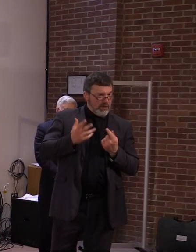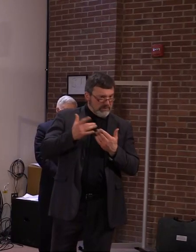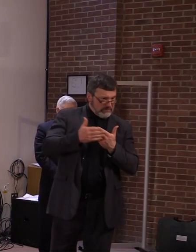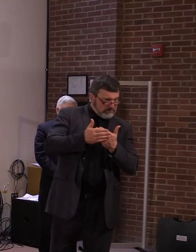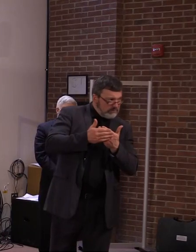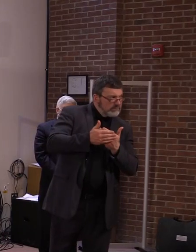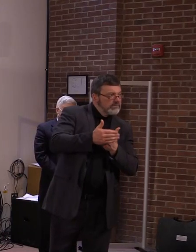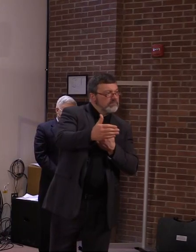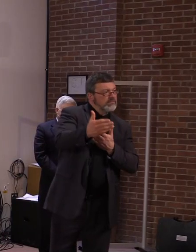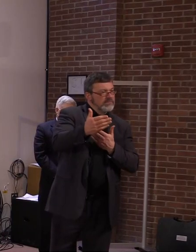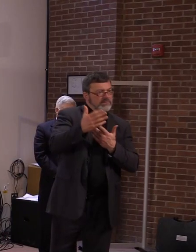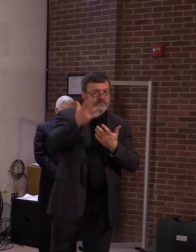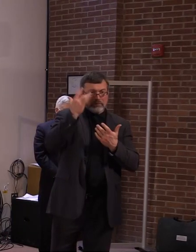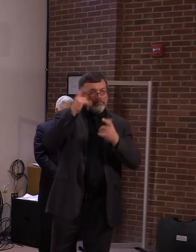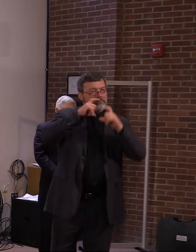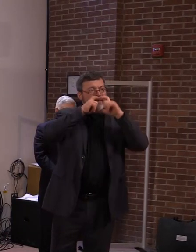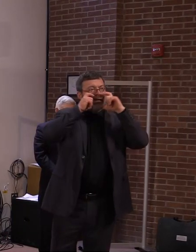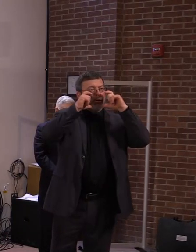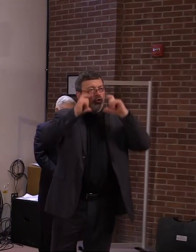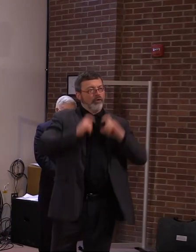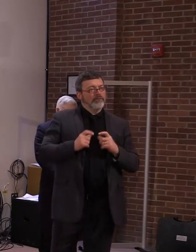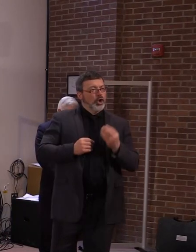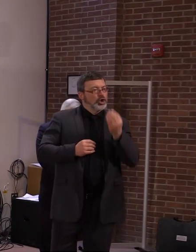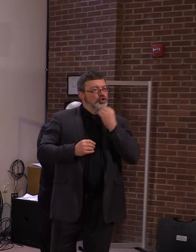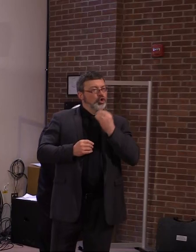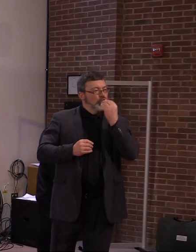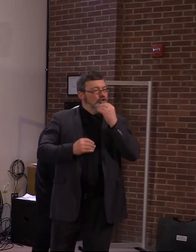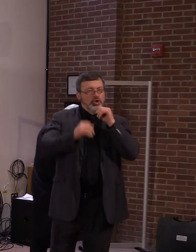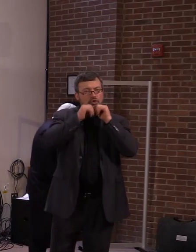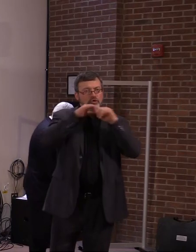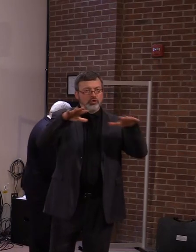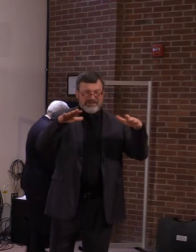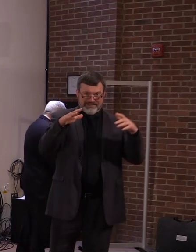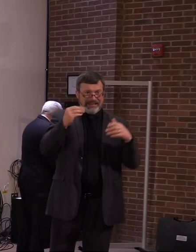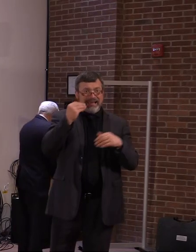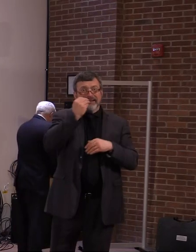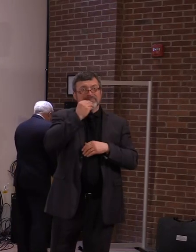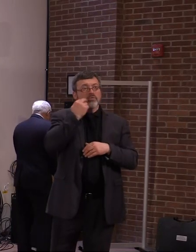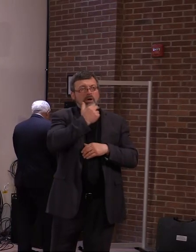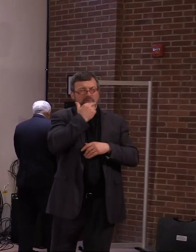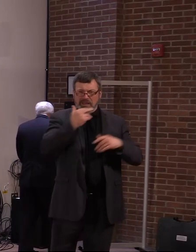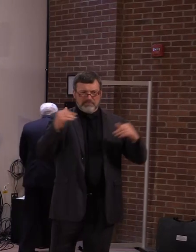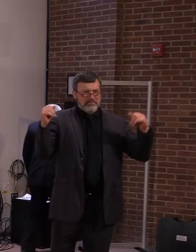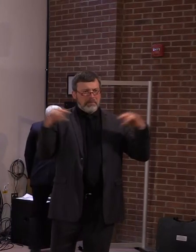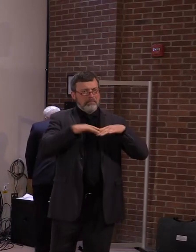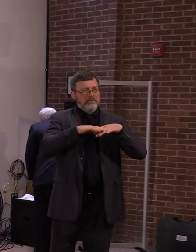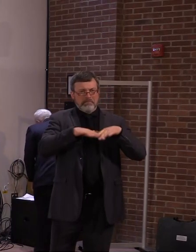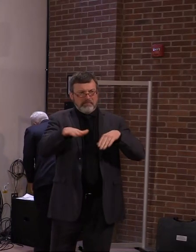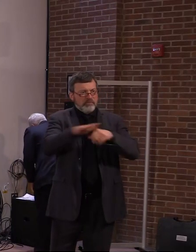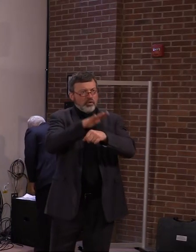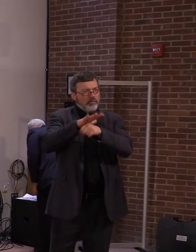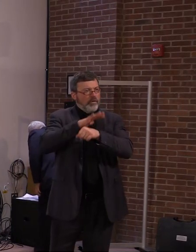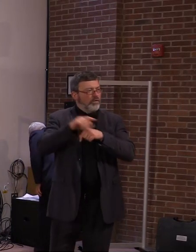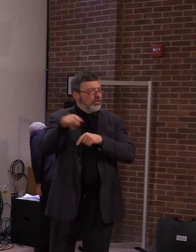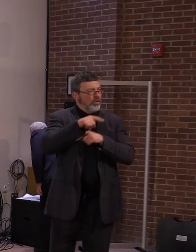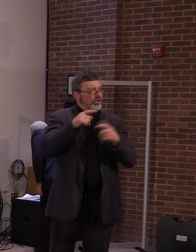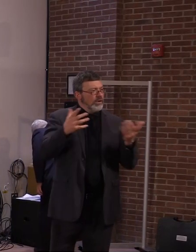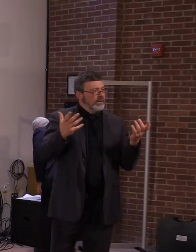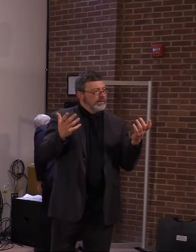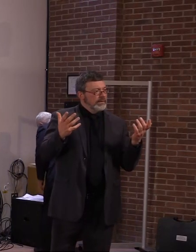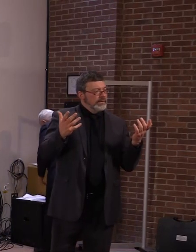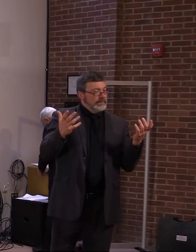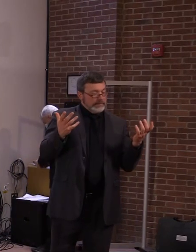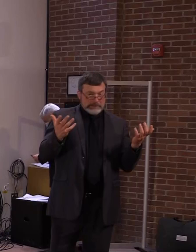as, people gathering in public spaces, in various crowded or not crowded